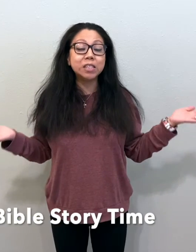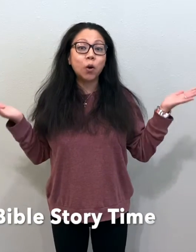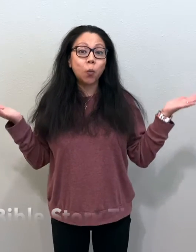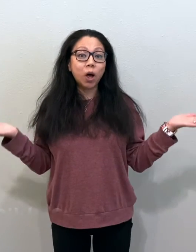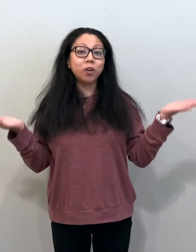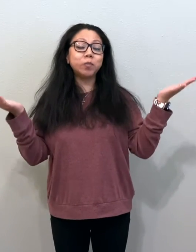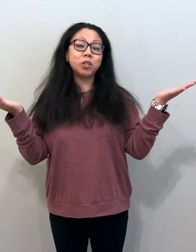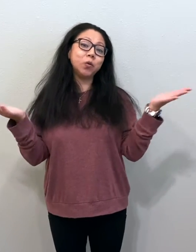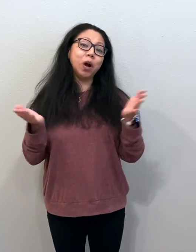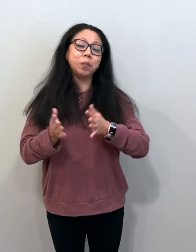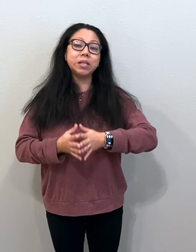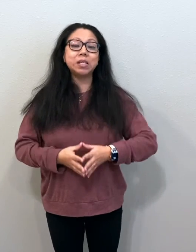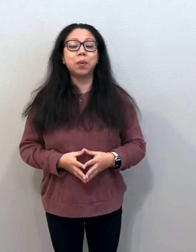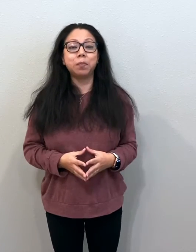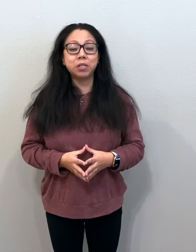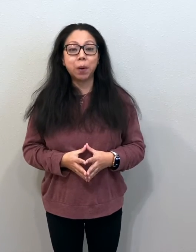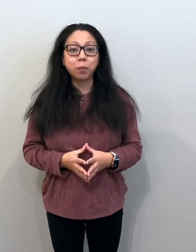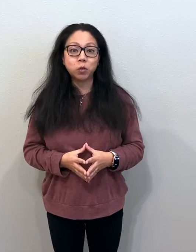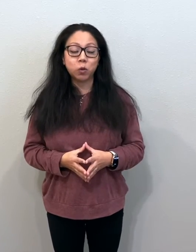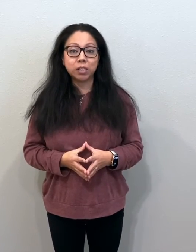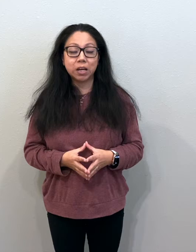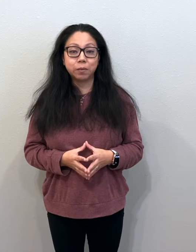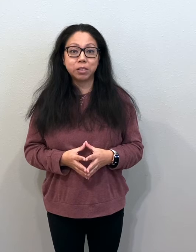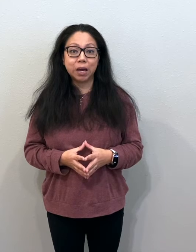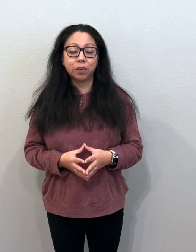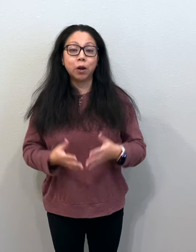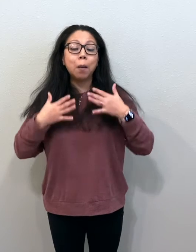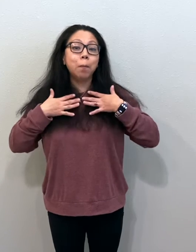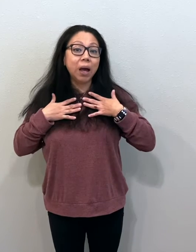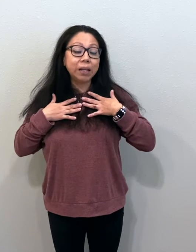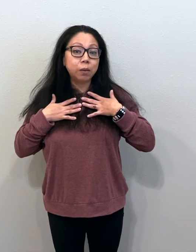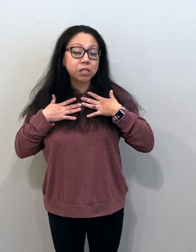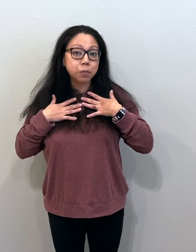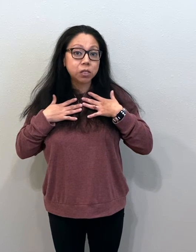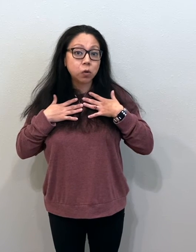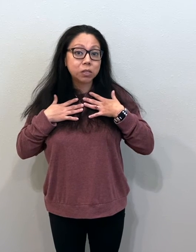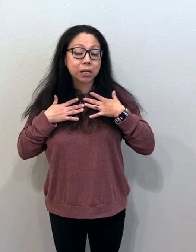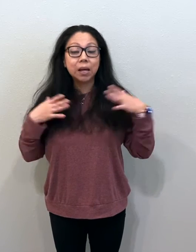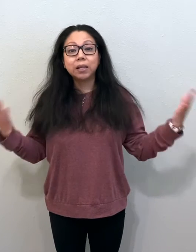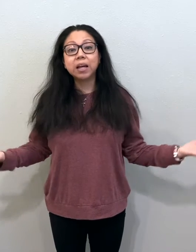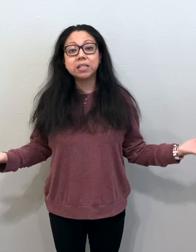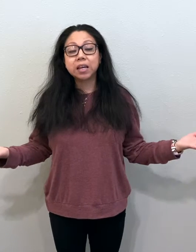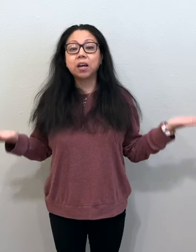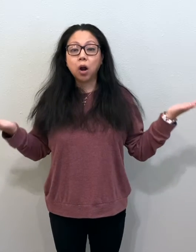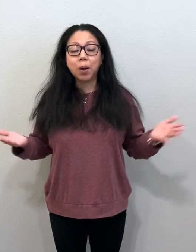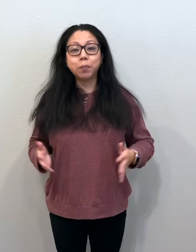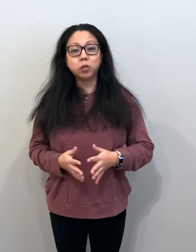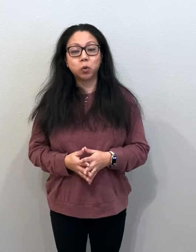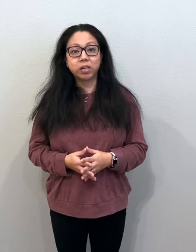friends, welcome to our BC Babies Bible Story Time together. My name is Miss Susie. Let's sing our Bible story